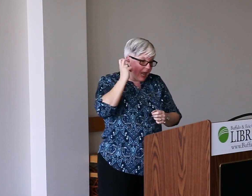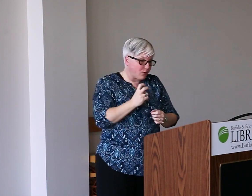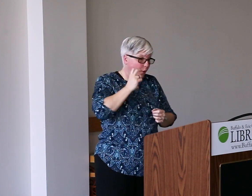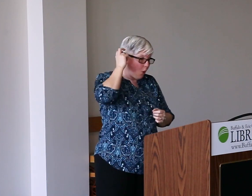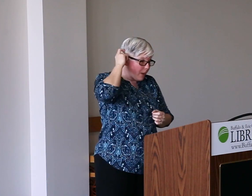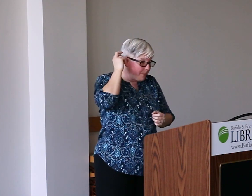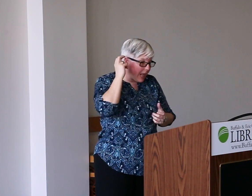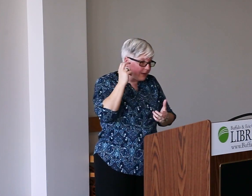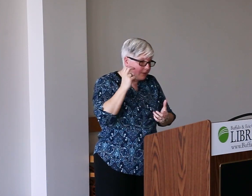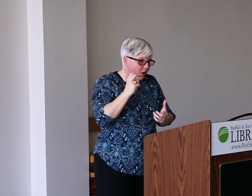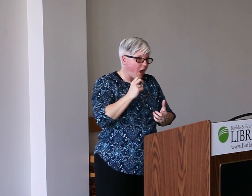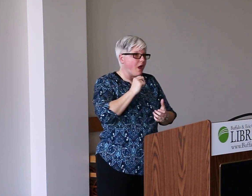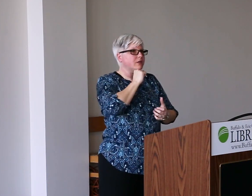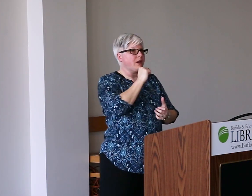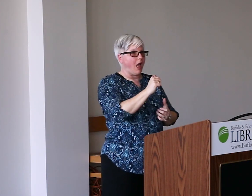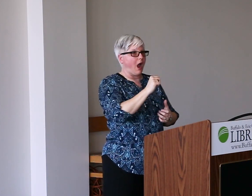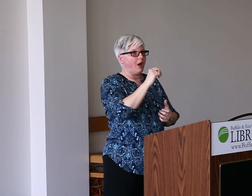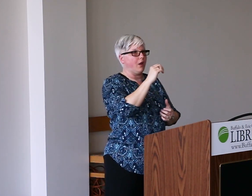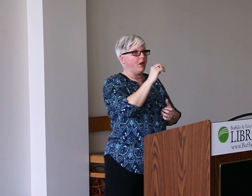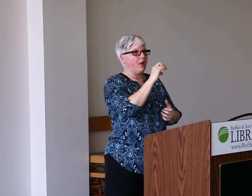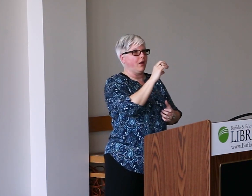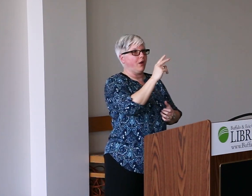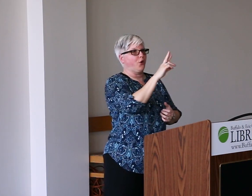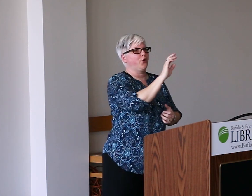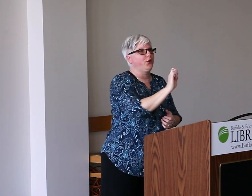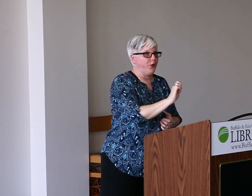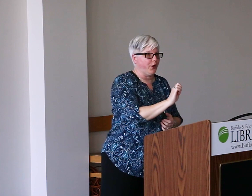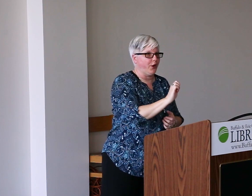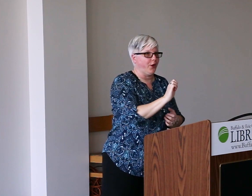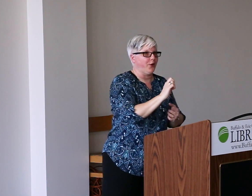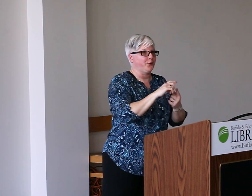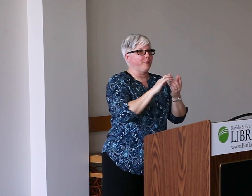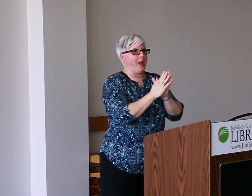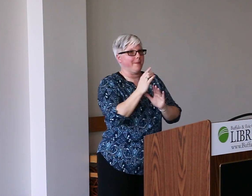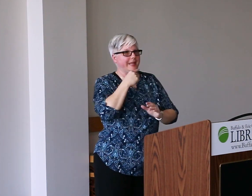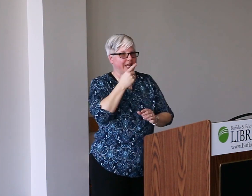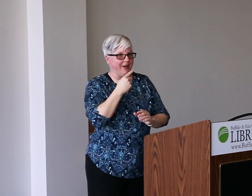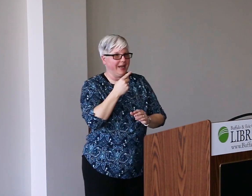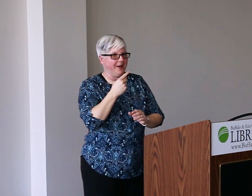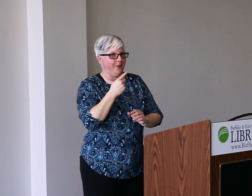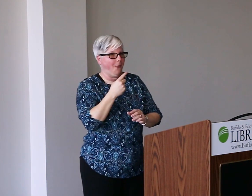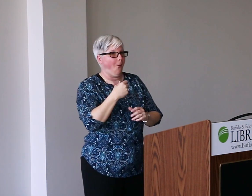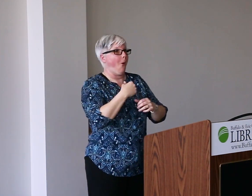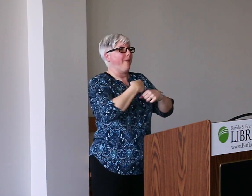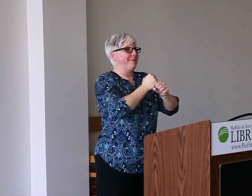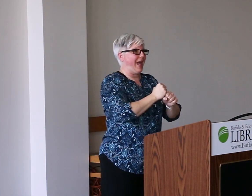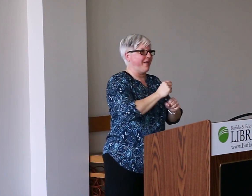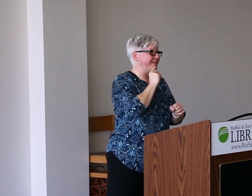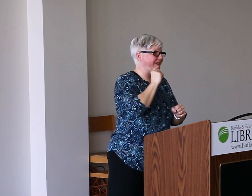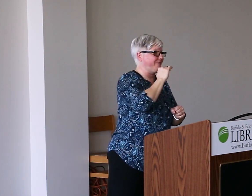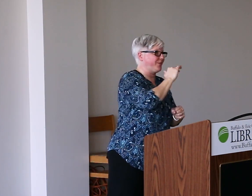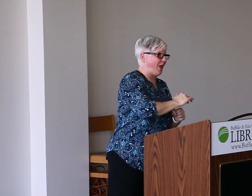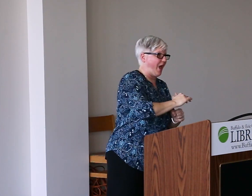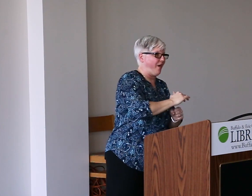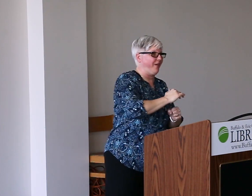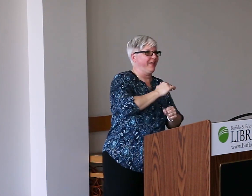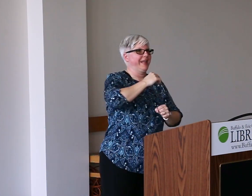So hearing aids or cochlear implants are not a cure to become hearing or to make the